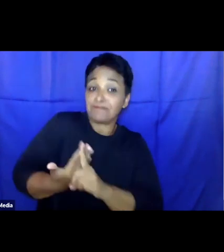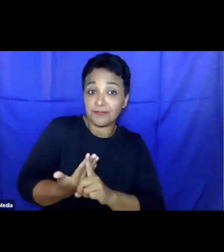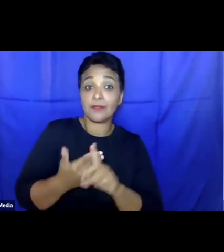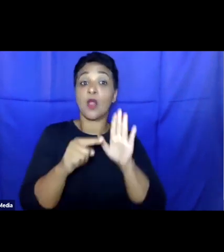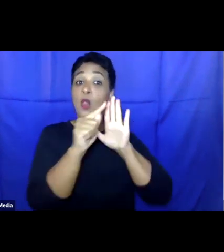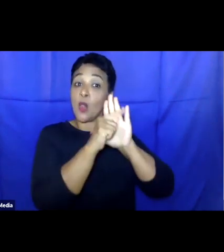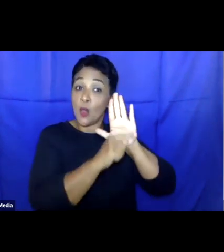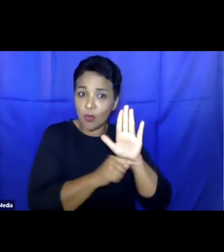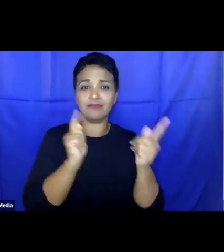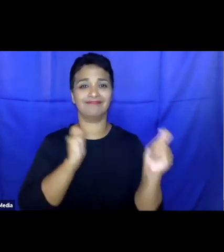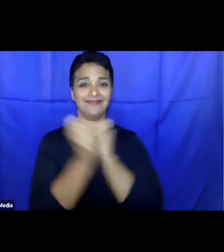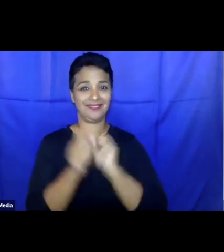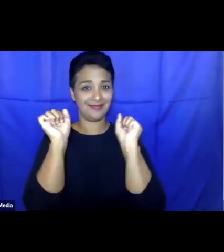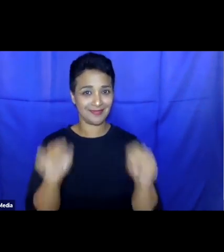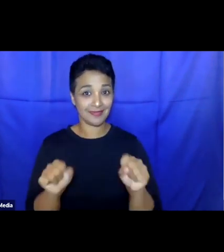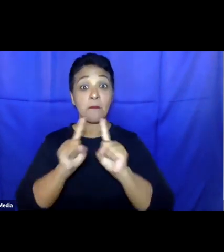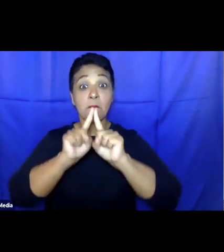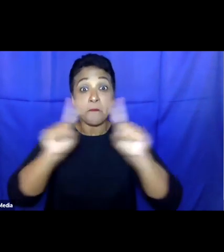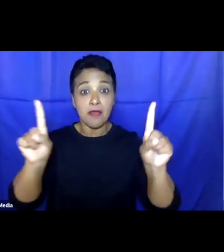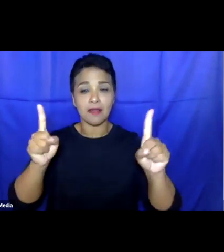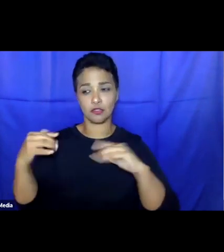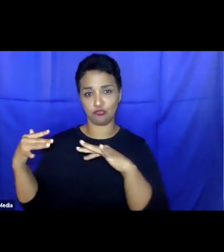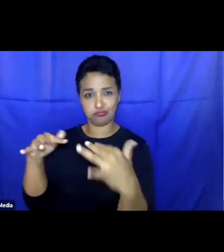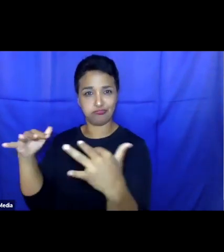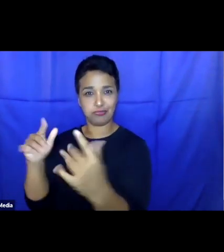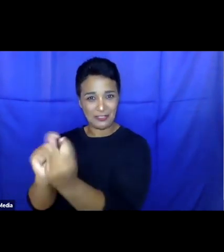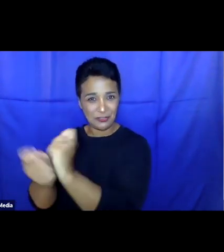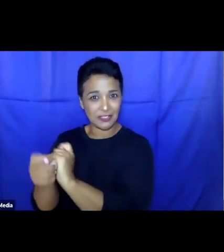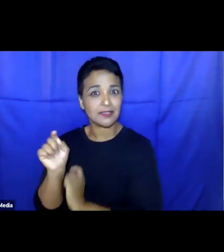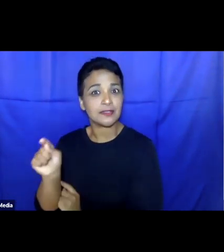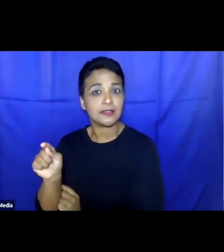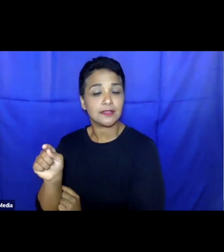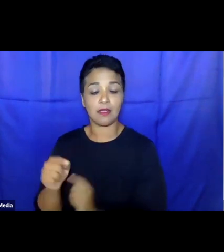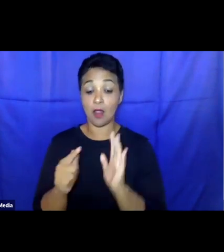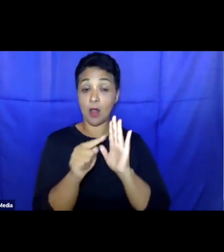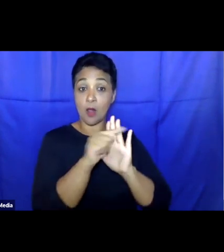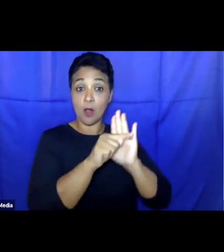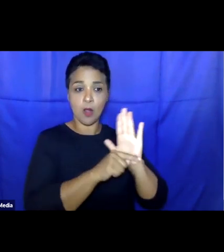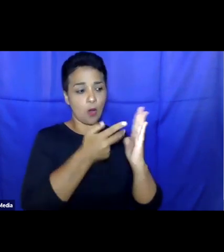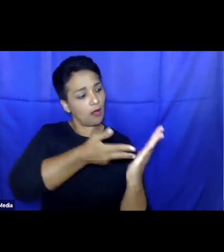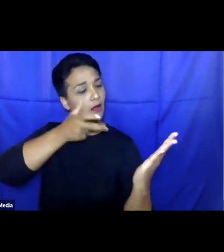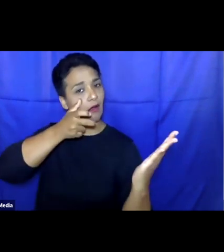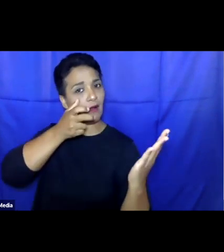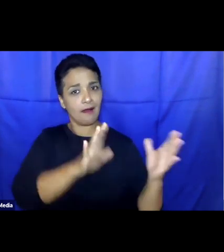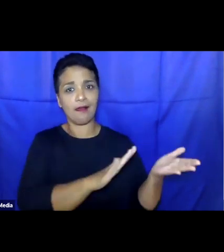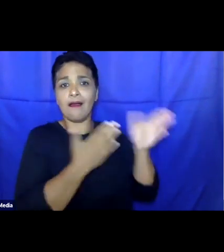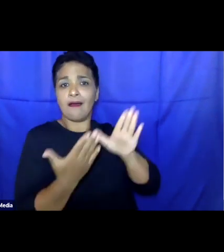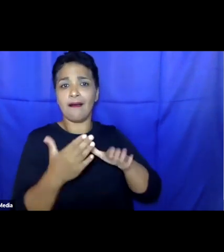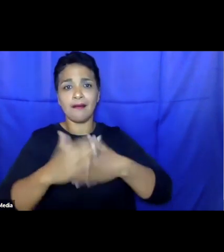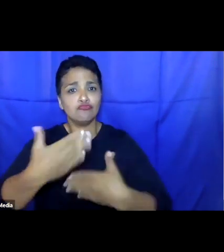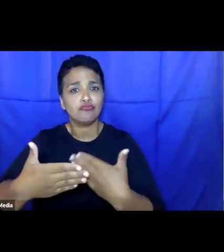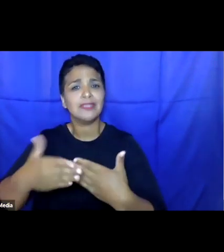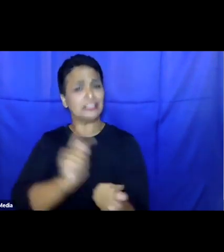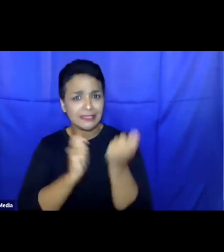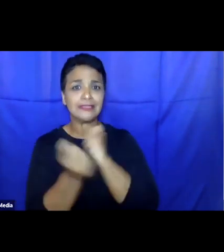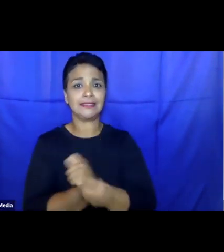changed more is actually the very nature of armed conflict. The way in which the law is interpreted has also changed along with this, especially by